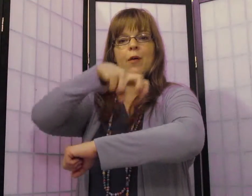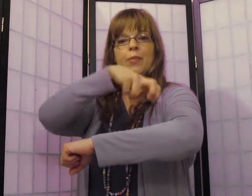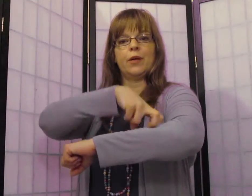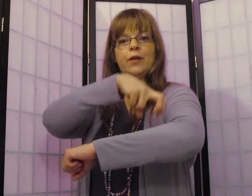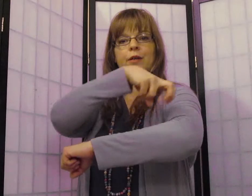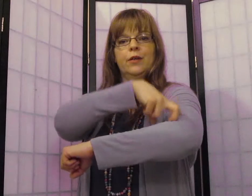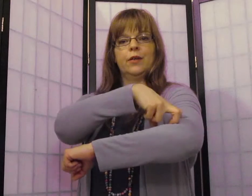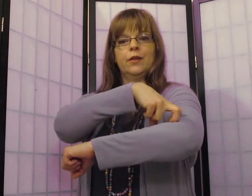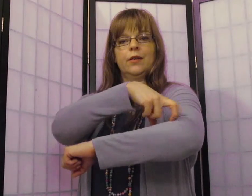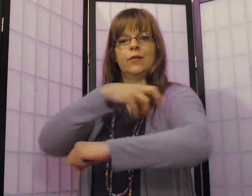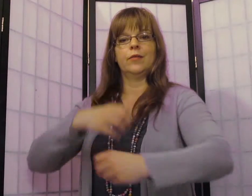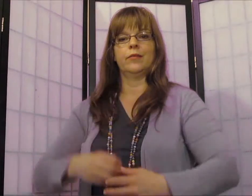Grasshopper.